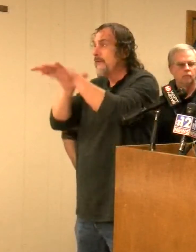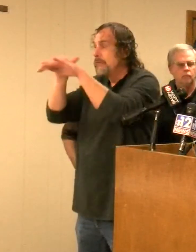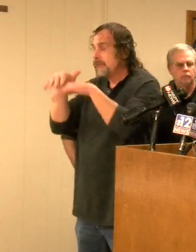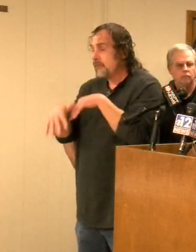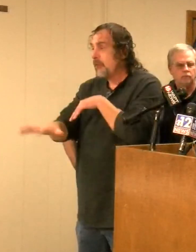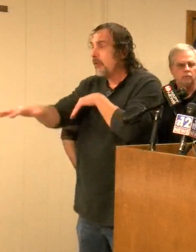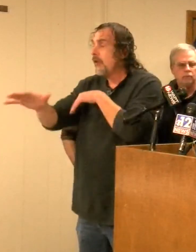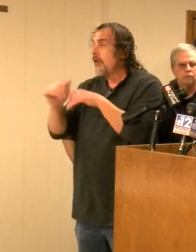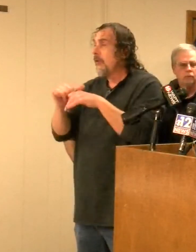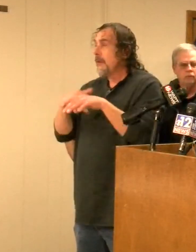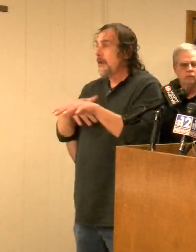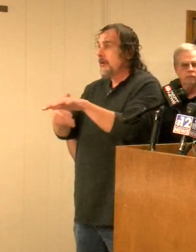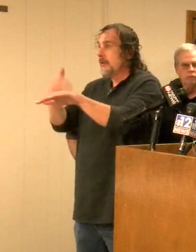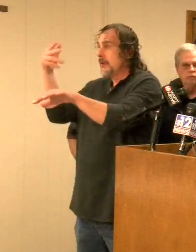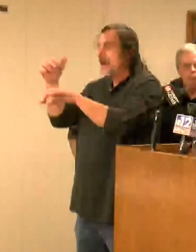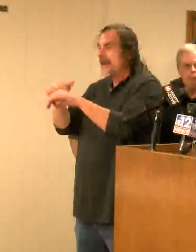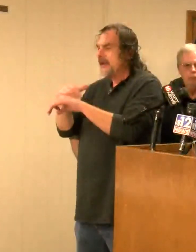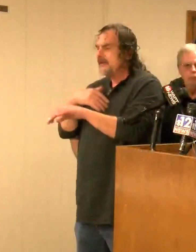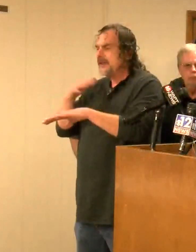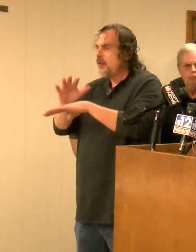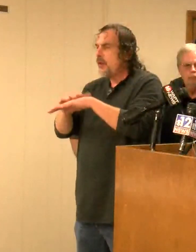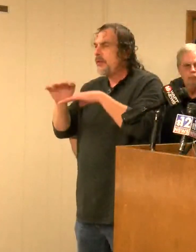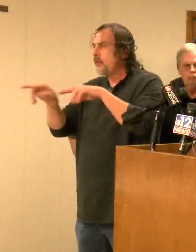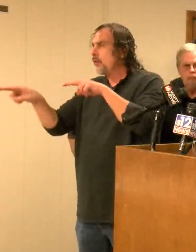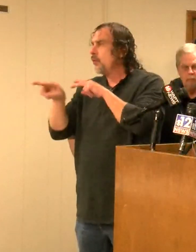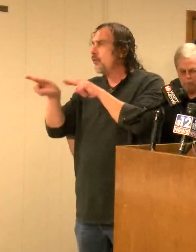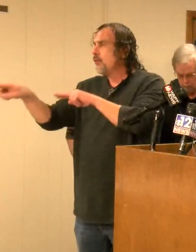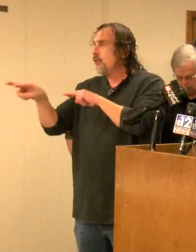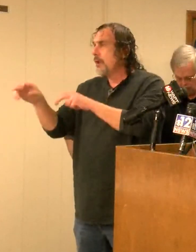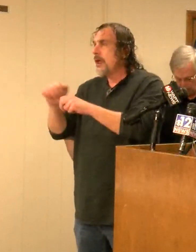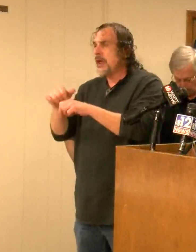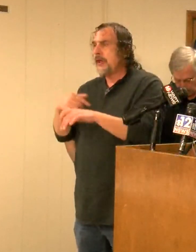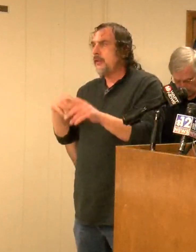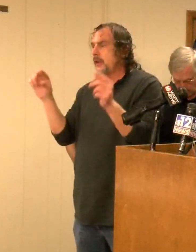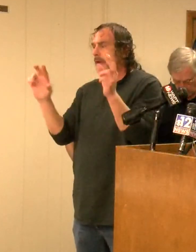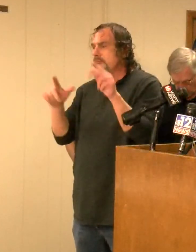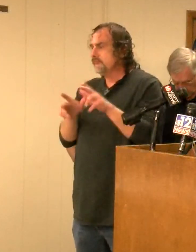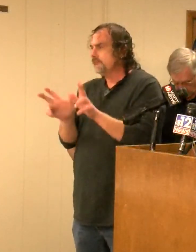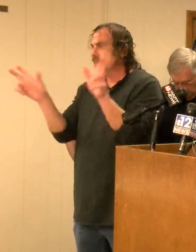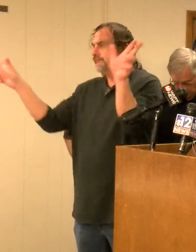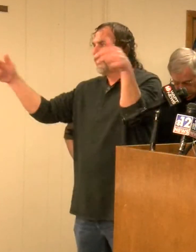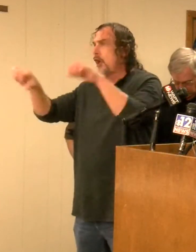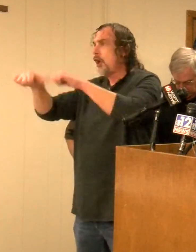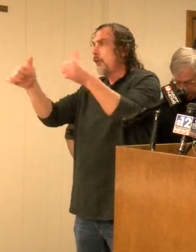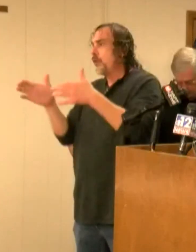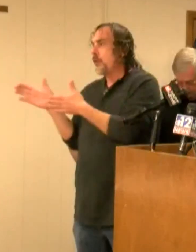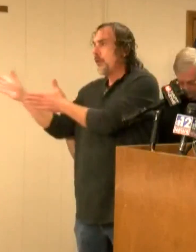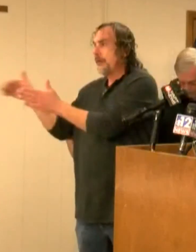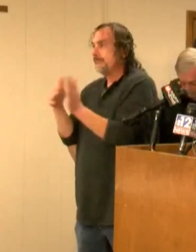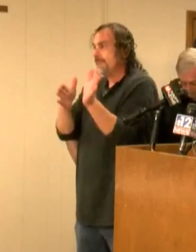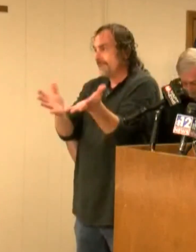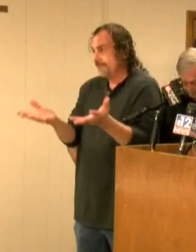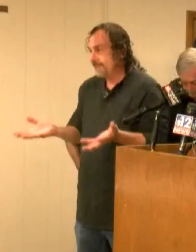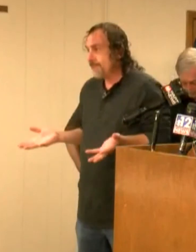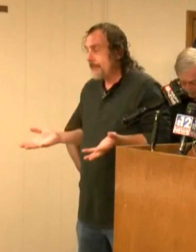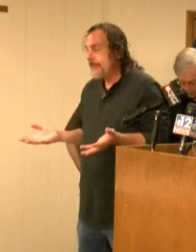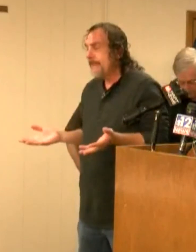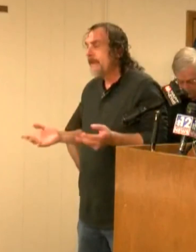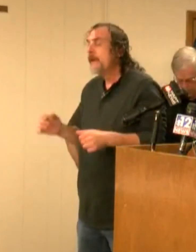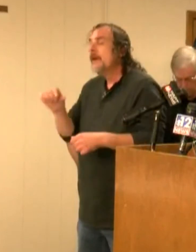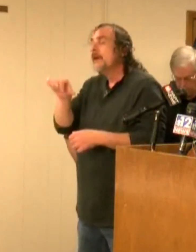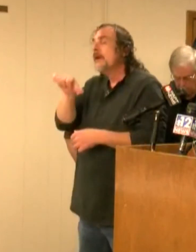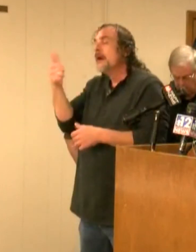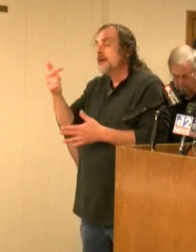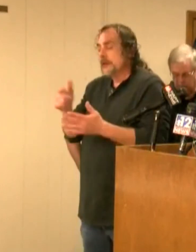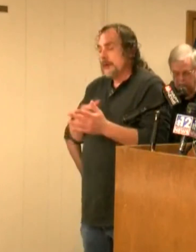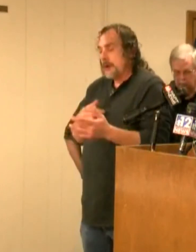near any houses. It is just on the streets, and alternative routes have been put in place for that. Another thing I wanted to report